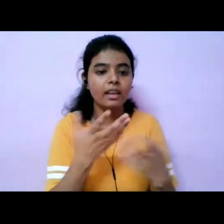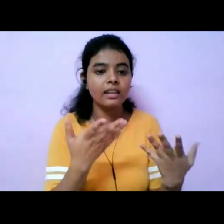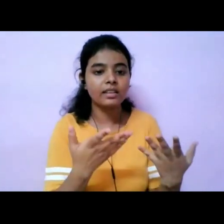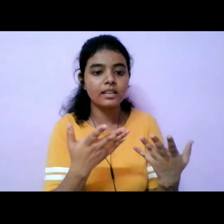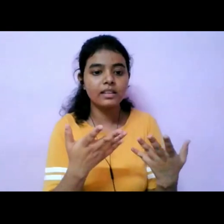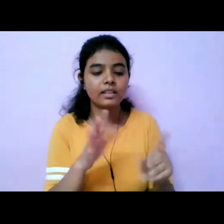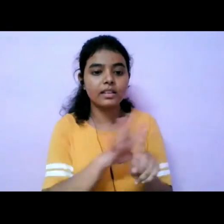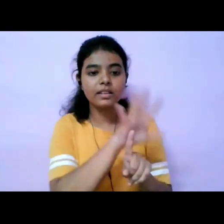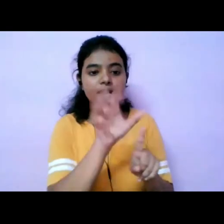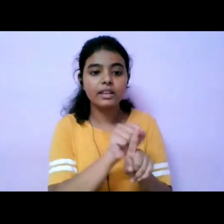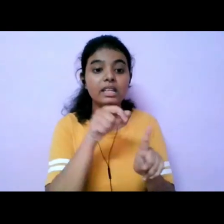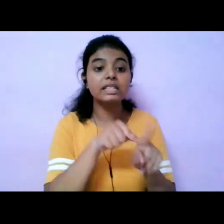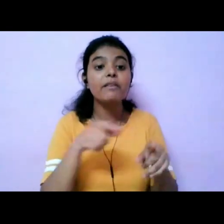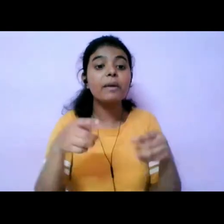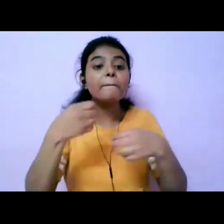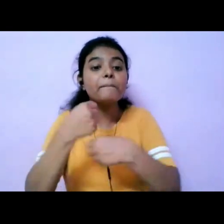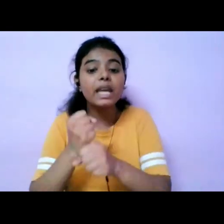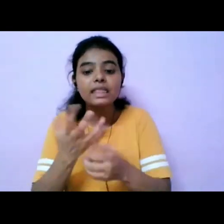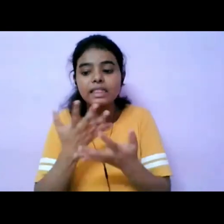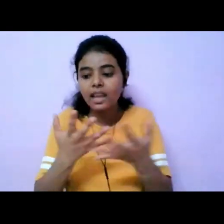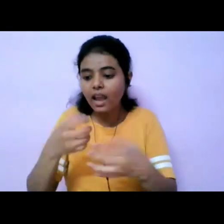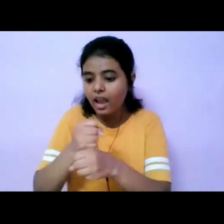Culture is the making of things.